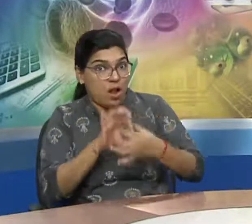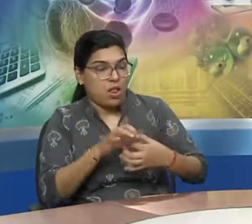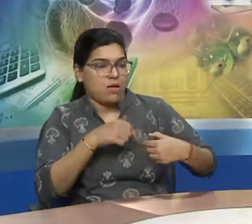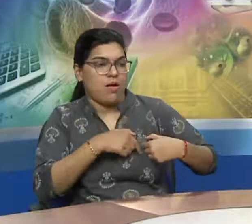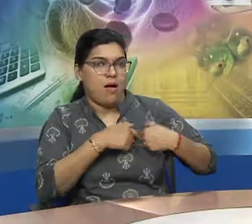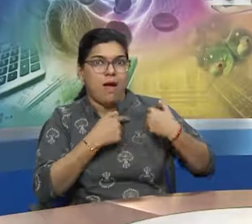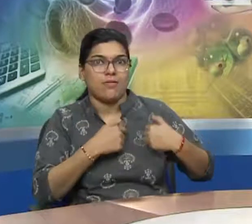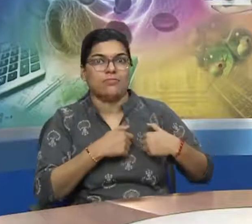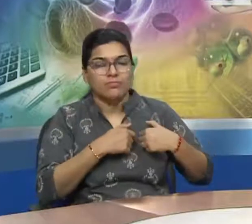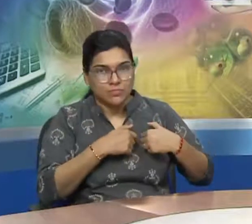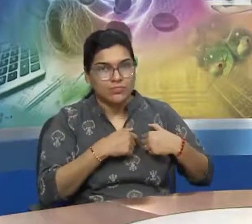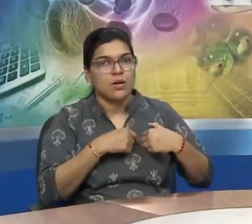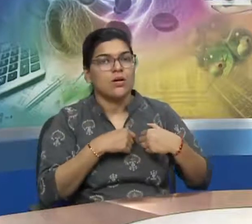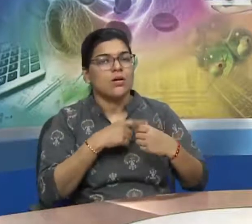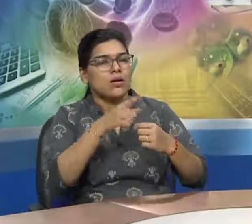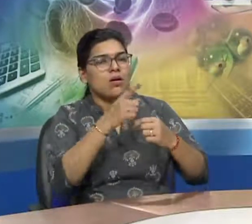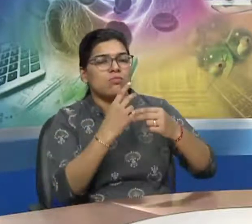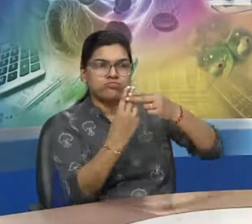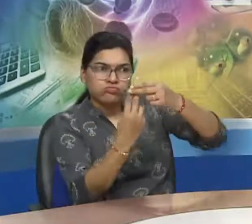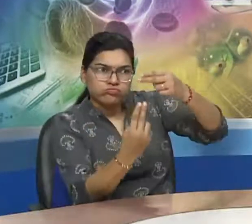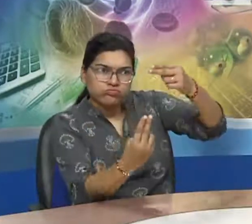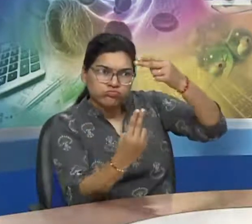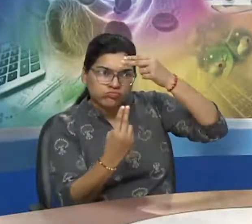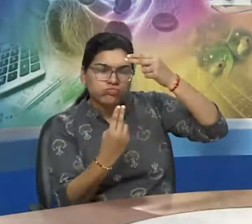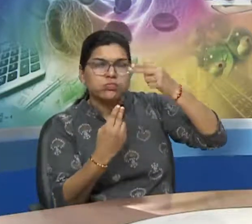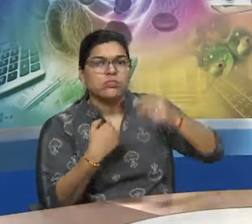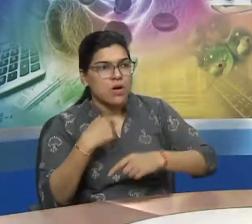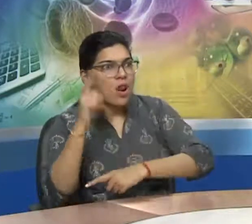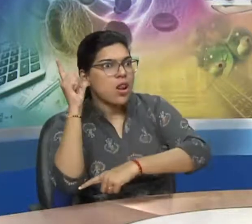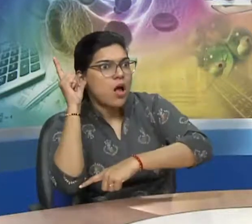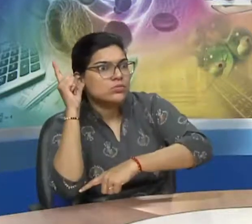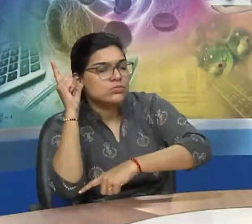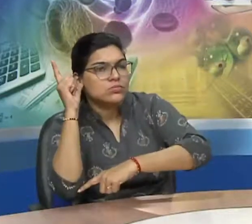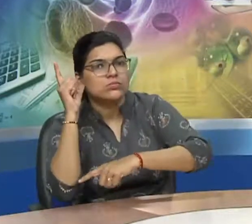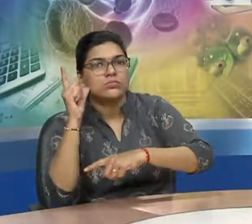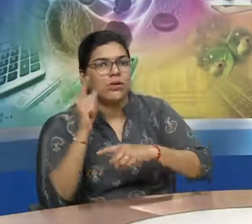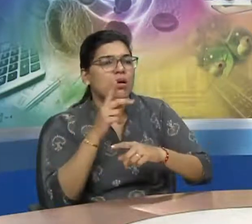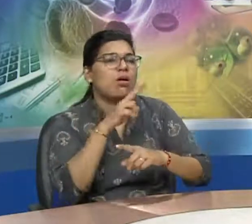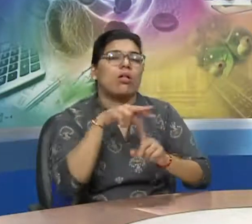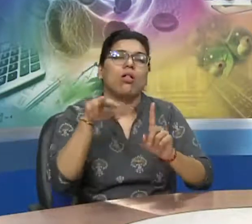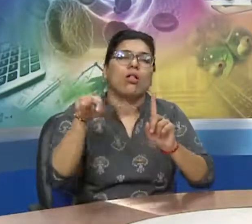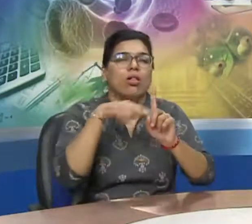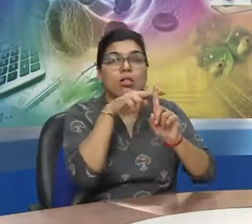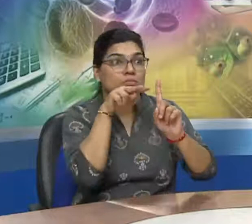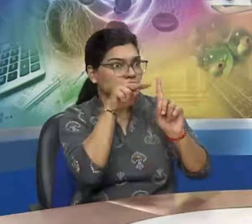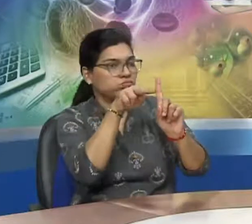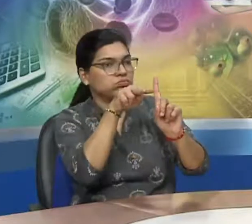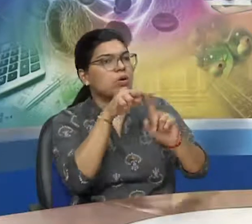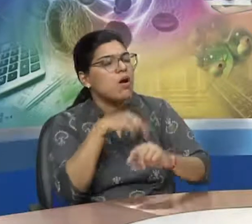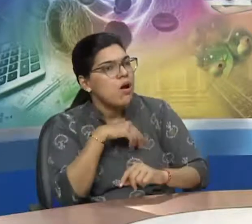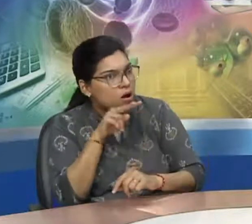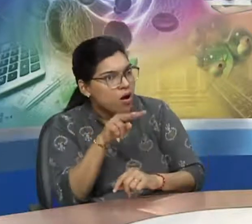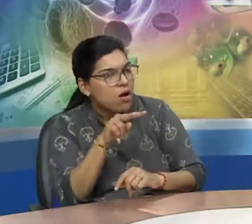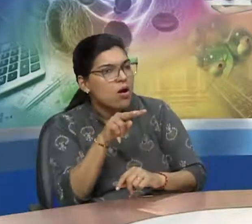they would laugh from the heart and they would meet one another with genuine